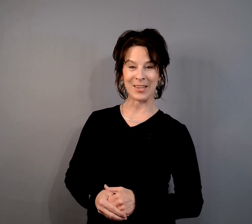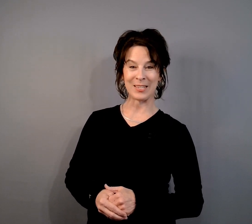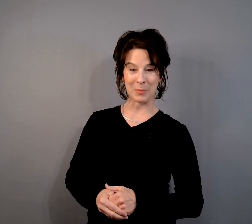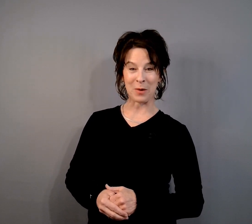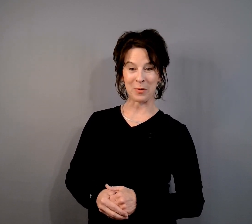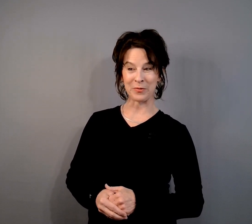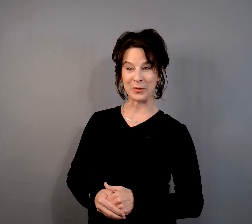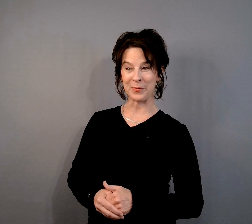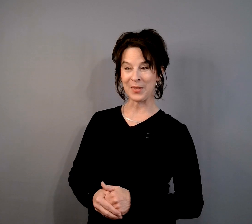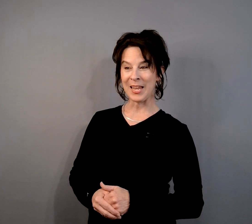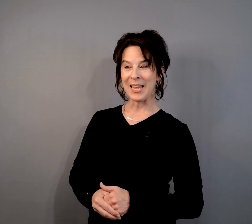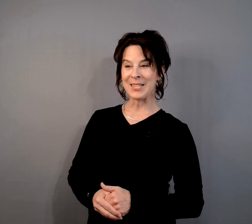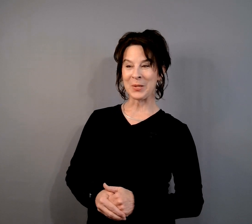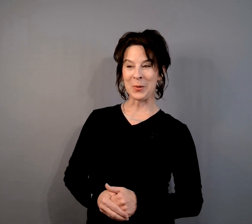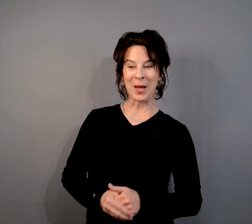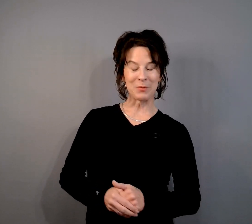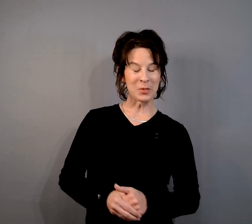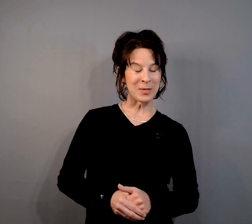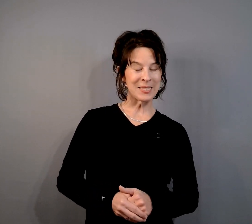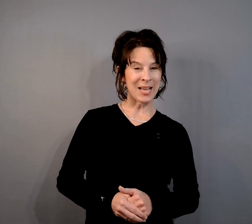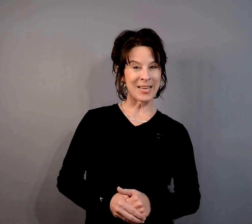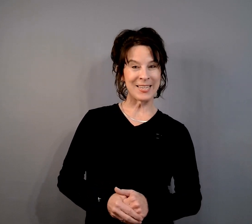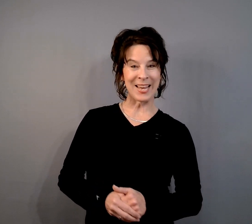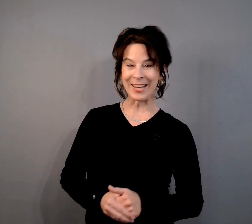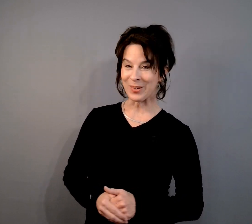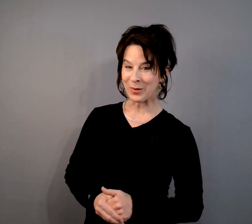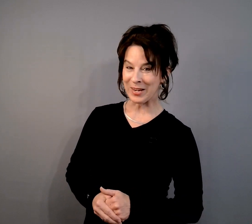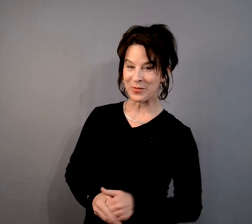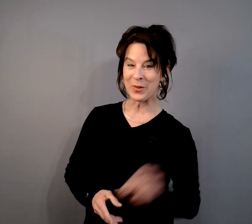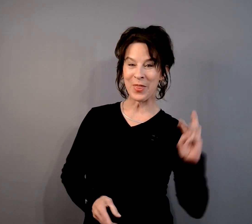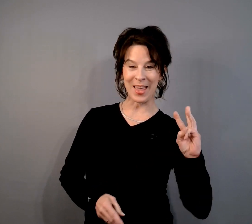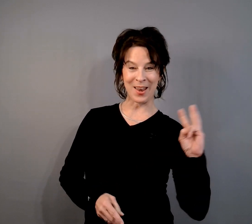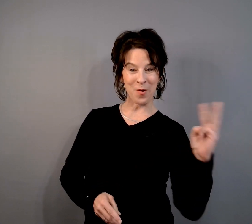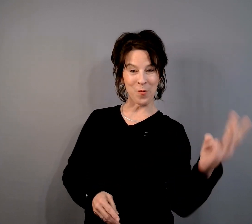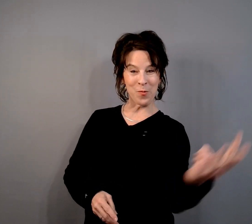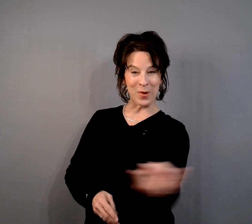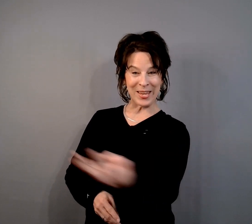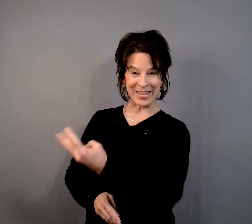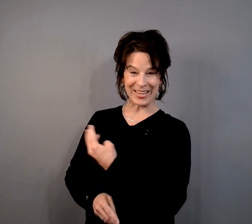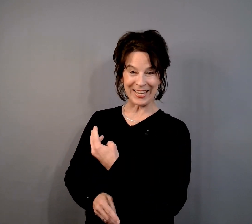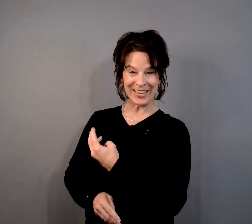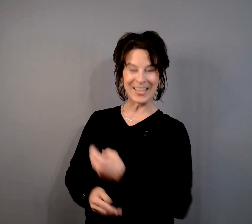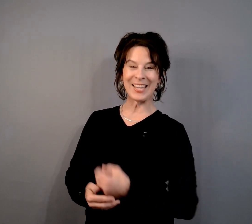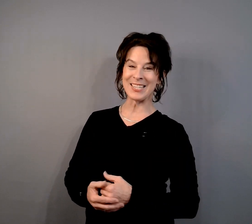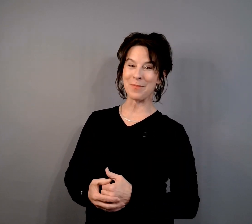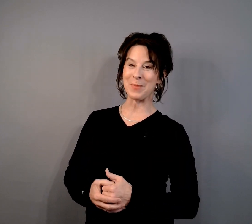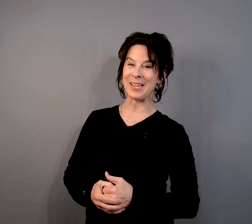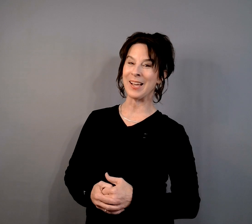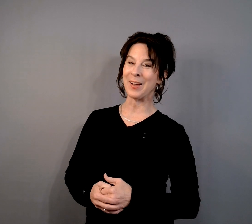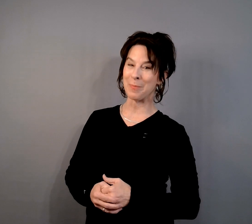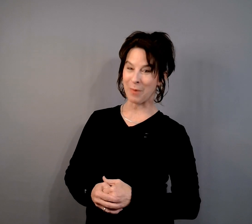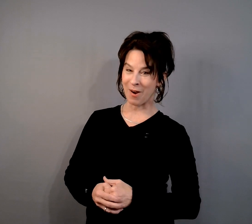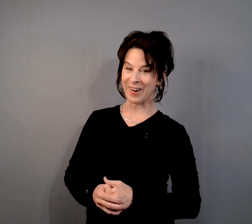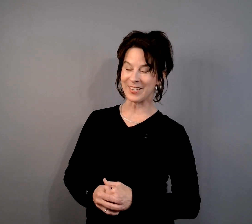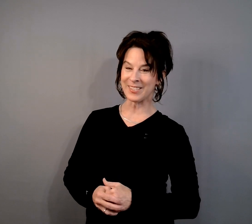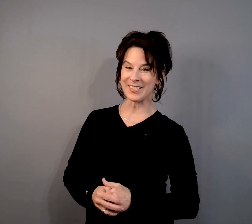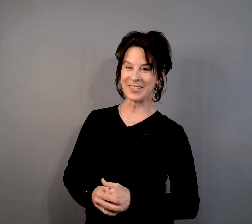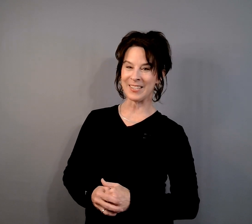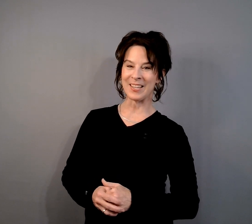It's powerful. So I'm so excited and grateful that we get to be a part